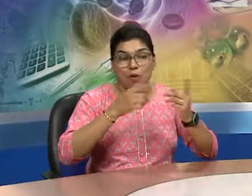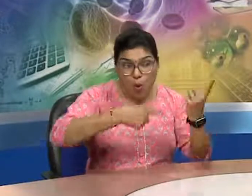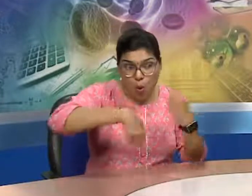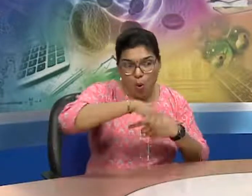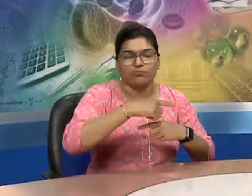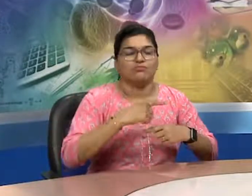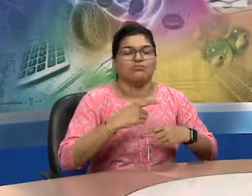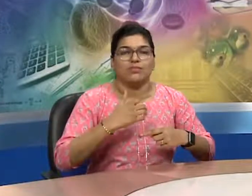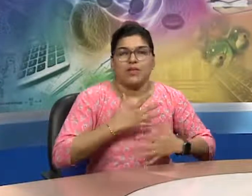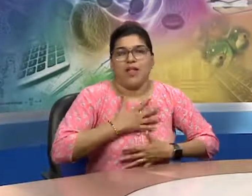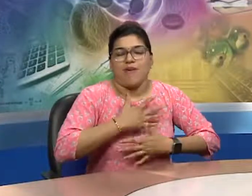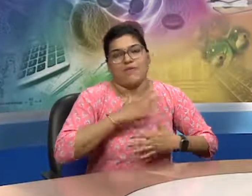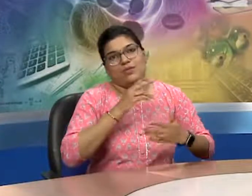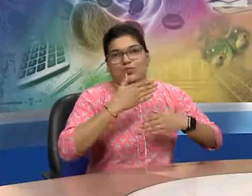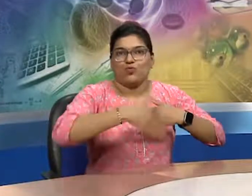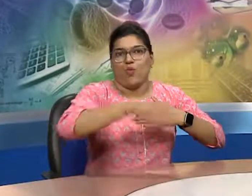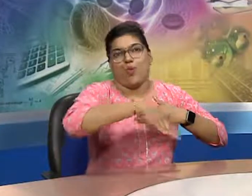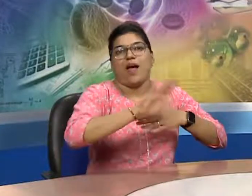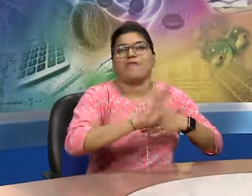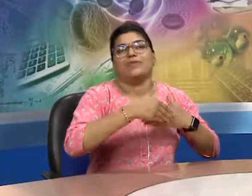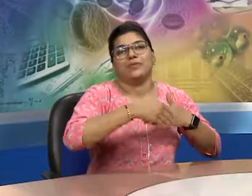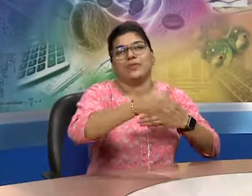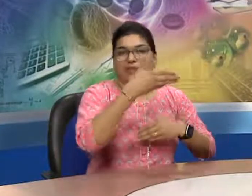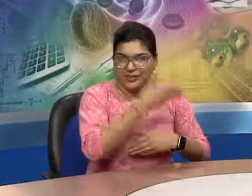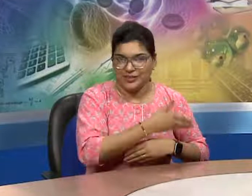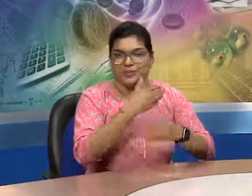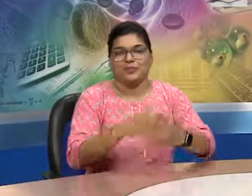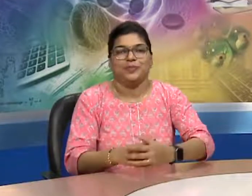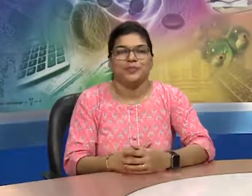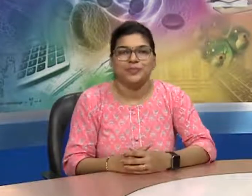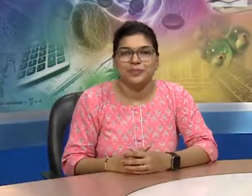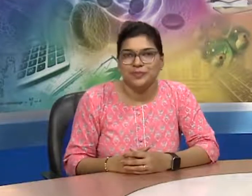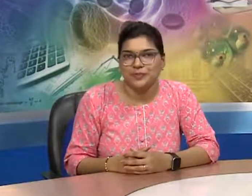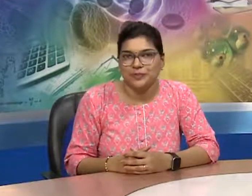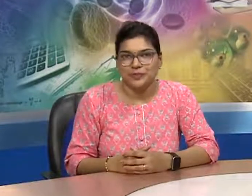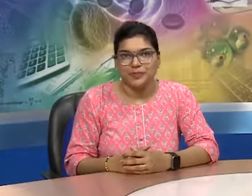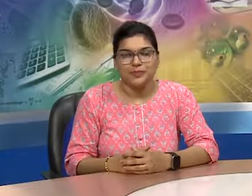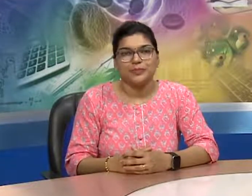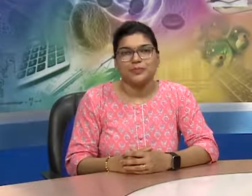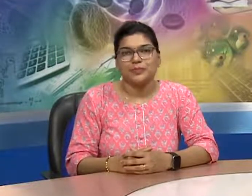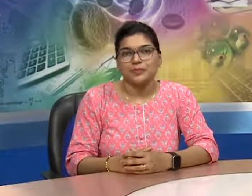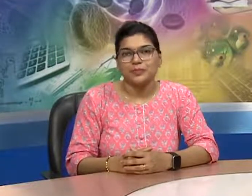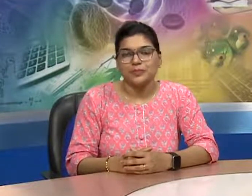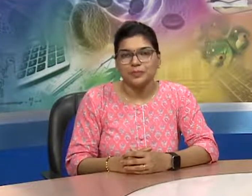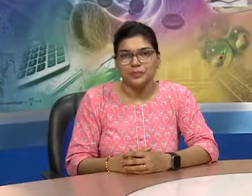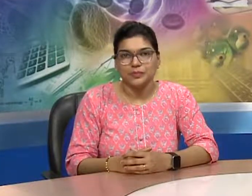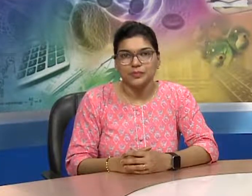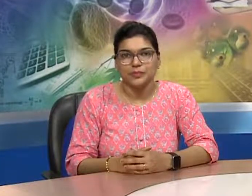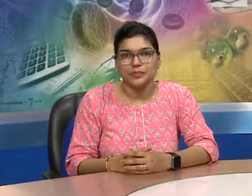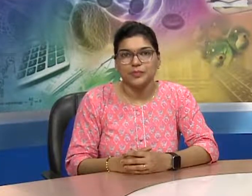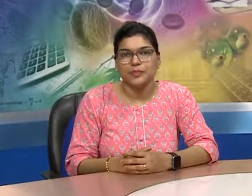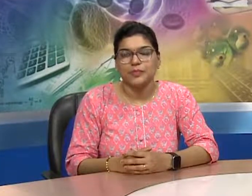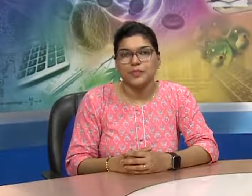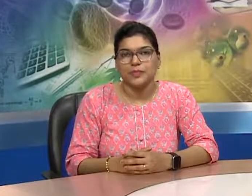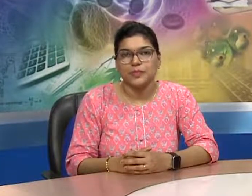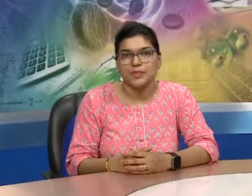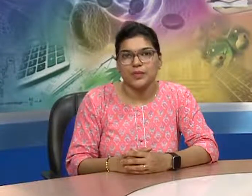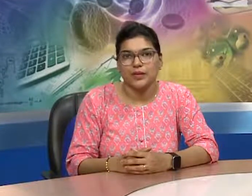needs need to be fulfilled. If needs are fulfilled, then the survival is easy.